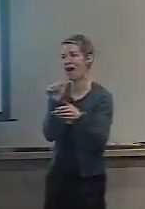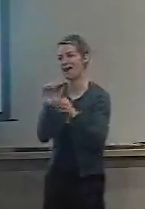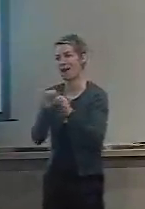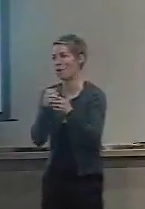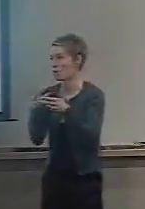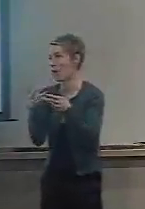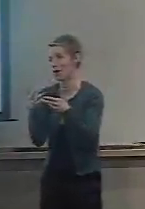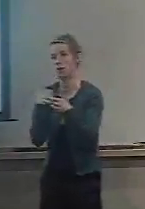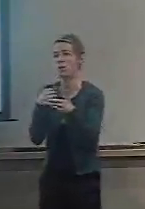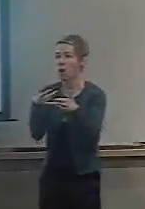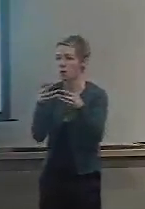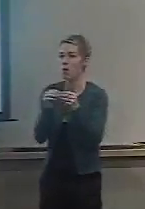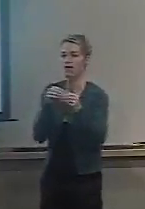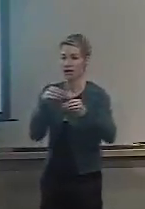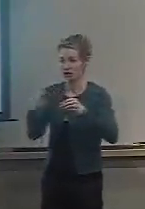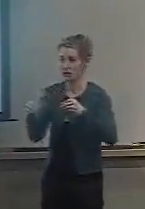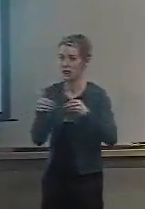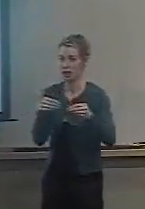We'd like more flexibility.